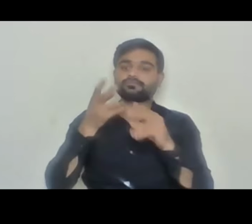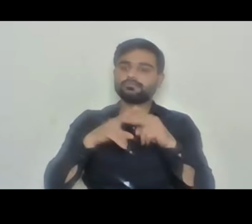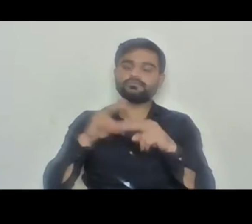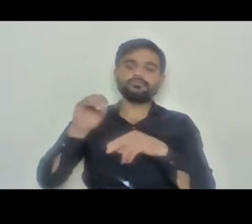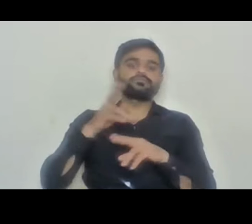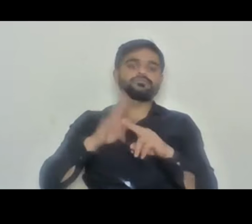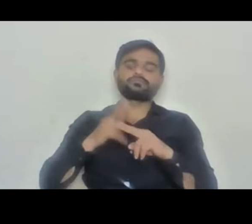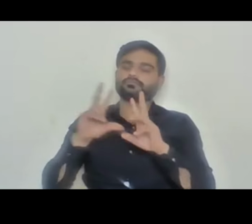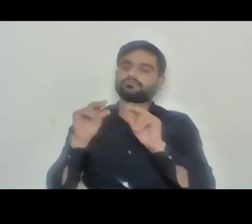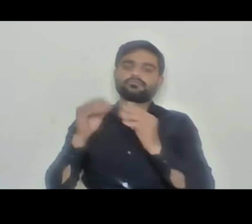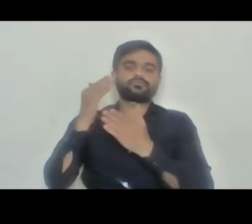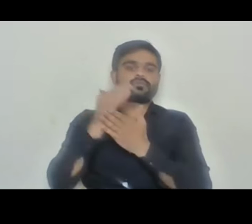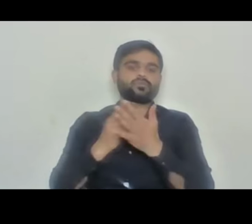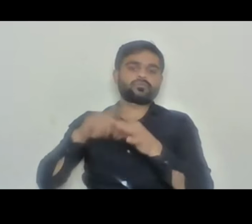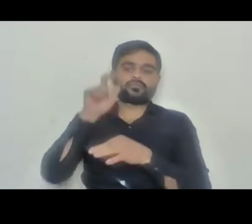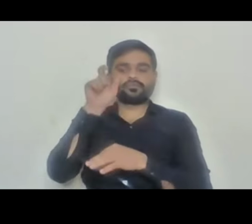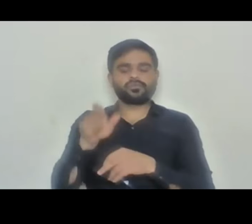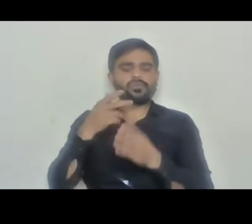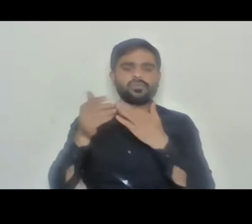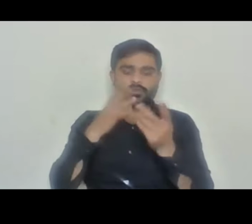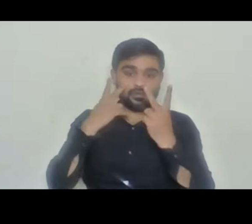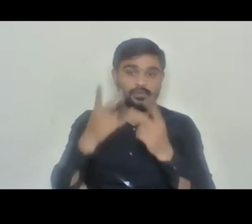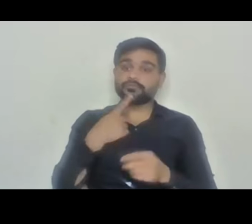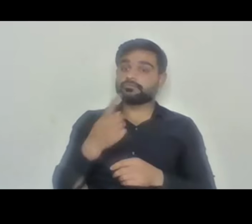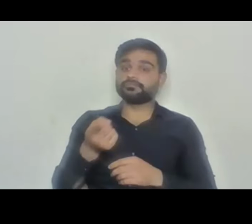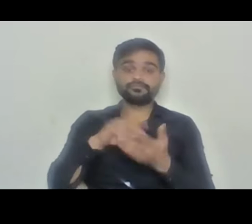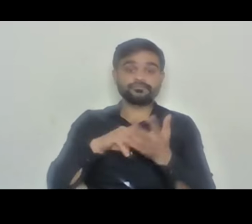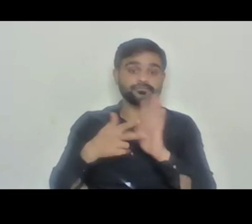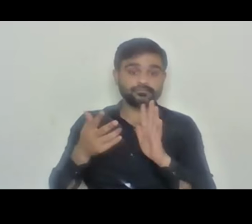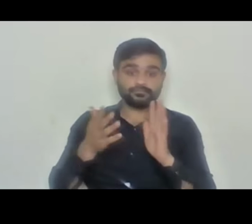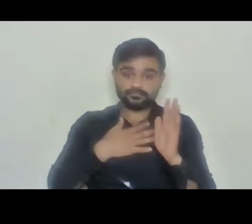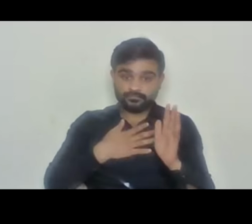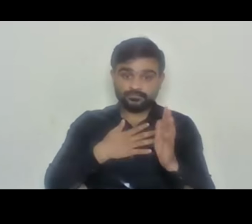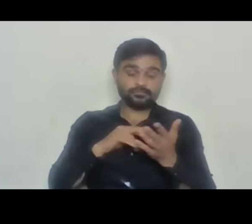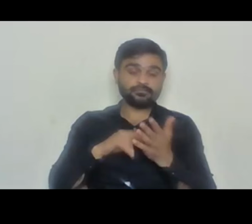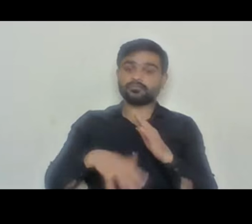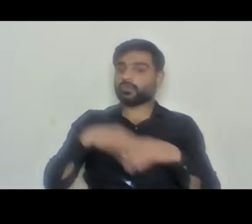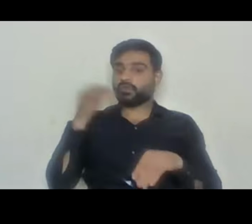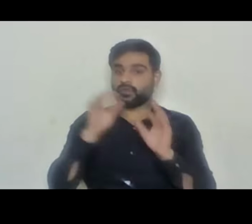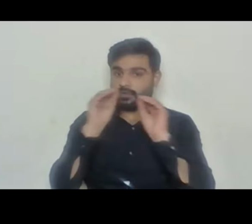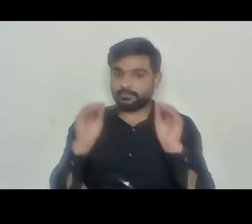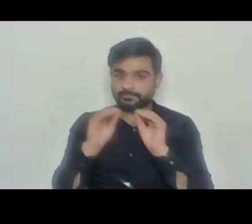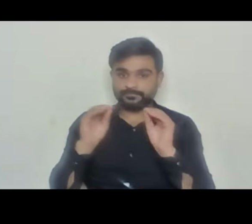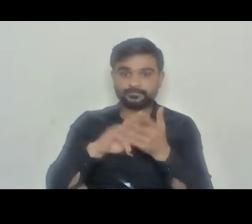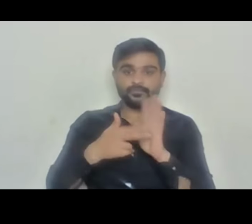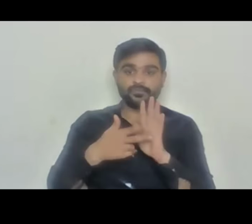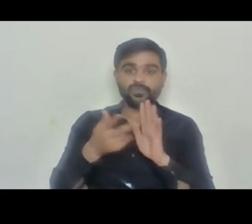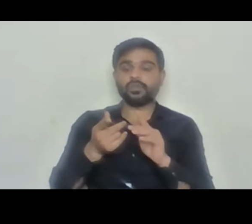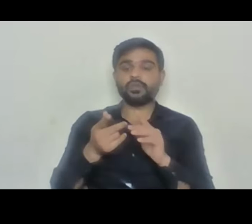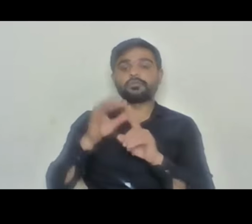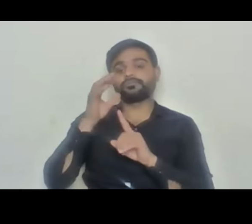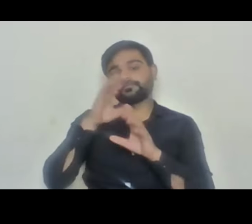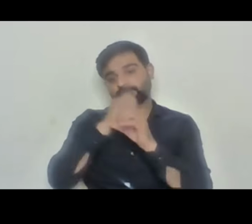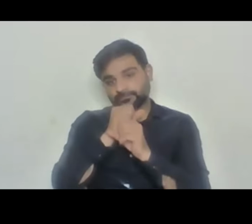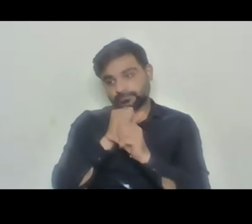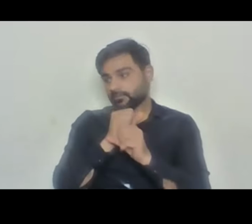that particular person. And whatever you say remains between us, it doesn't go out. Then there's the issue of privacy, there's the